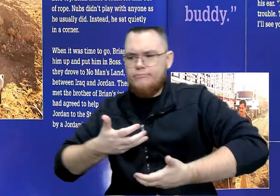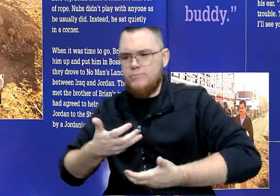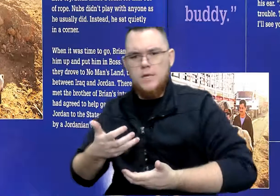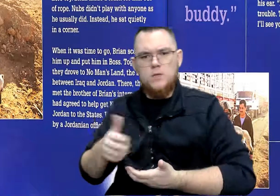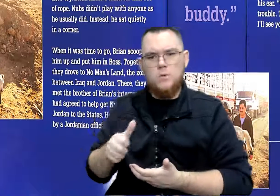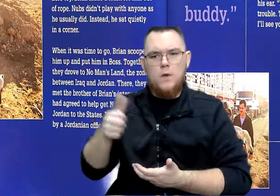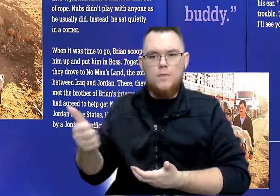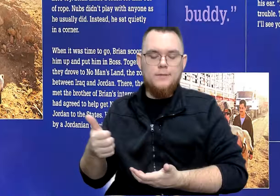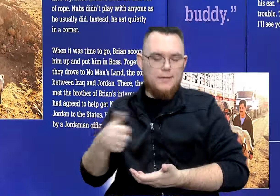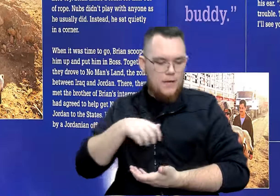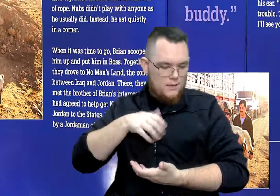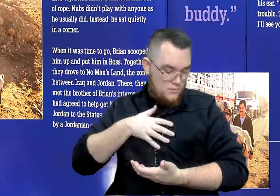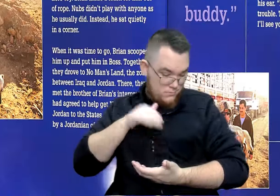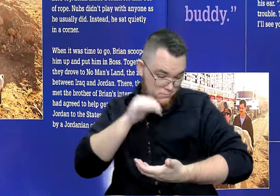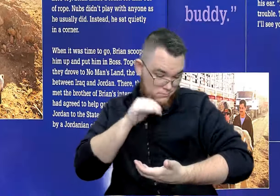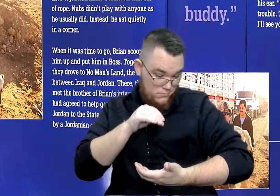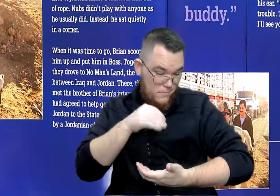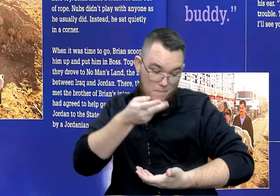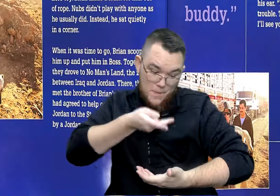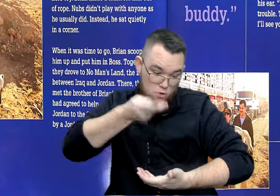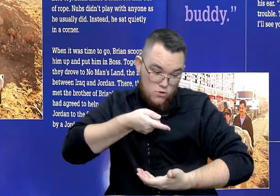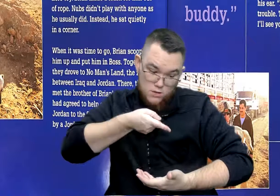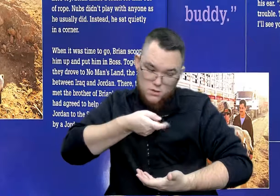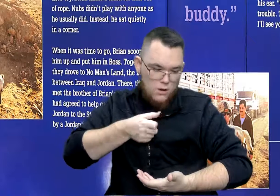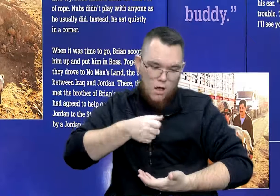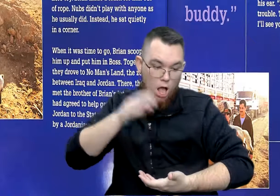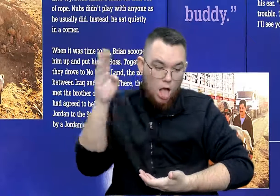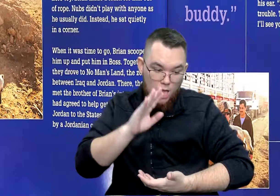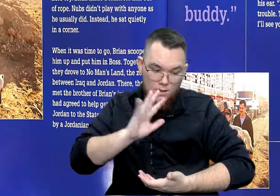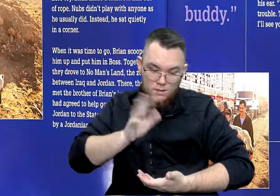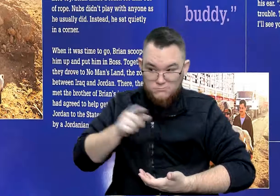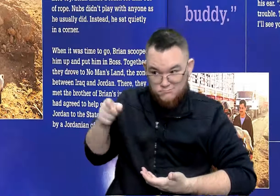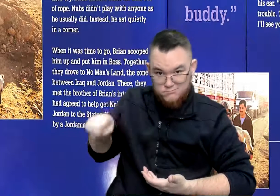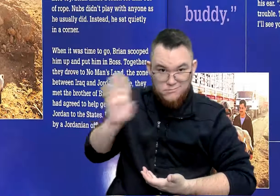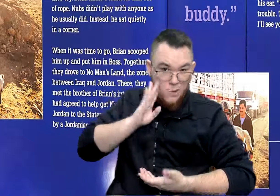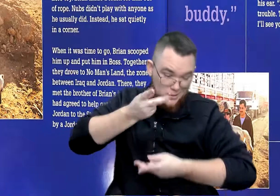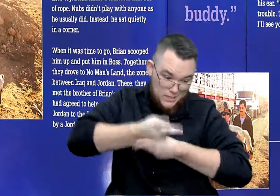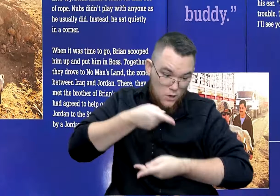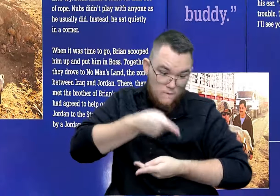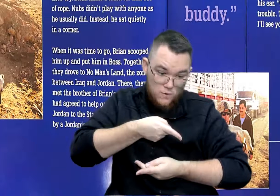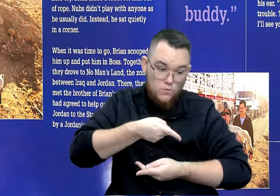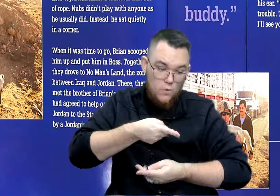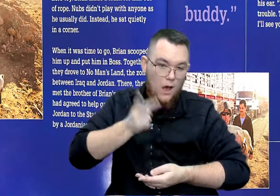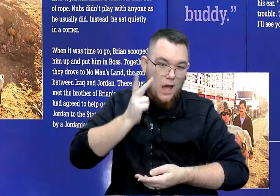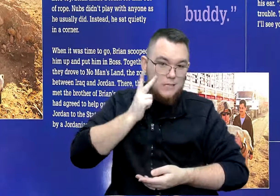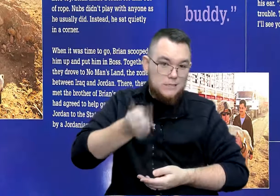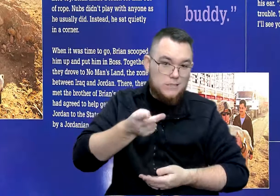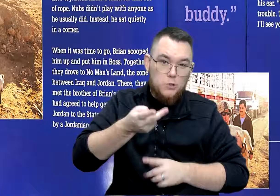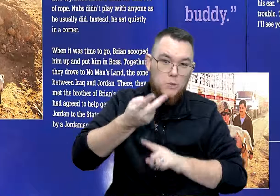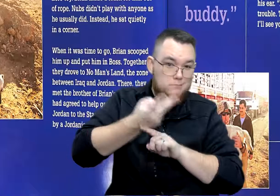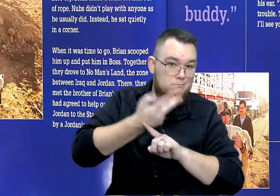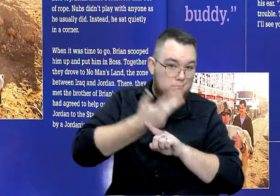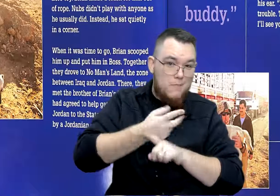ear. Be good, buddy. Don't cause any trouble. These guys will take good care of you. I'll see you in a couple of